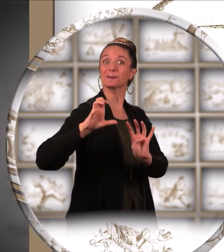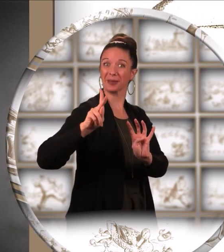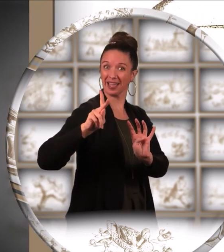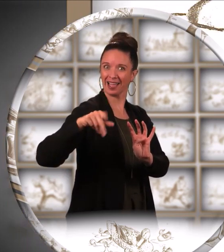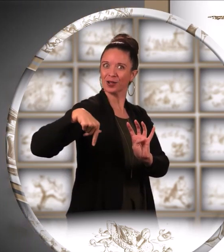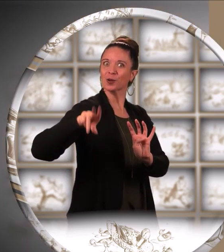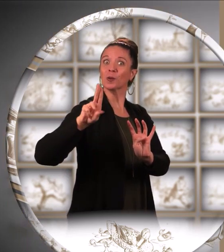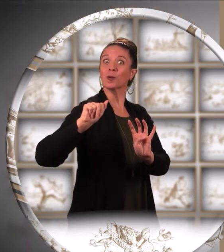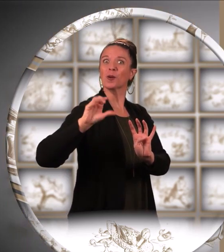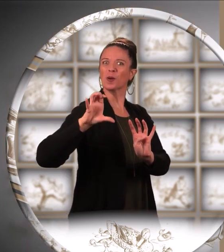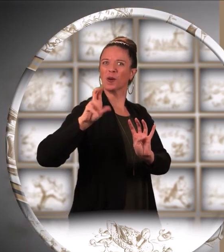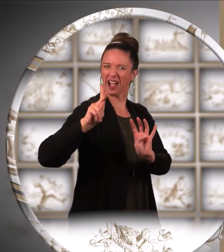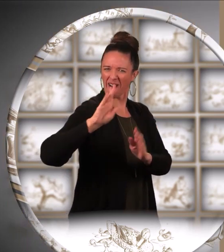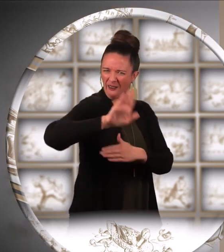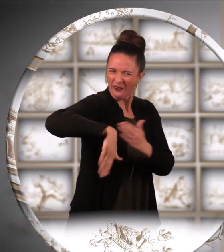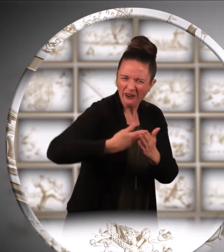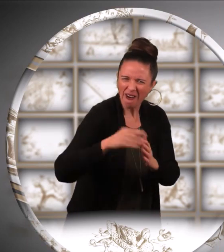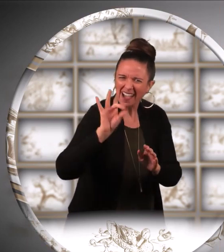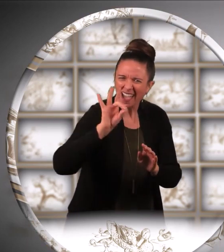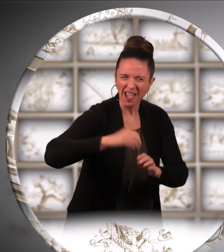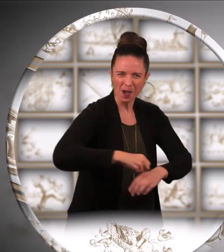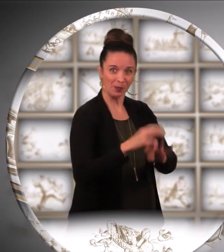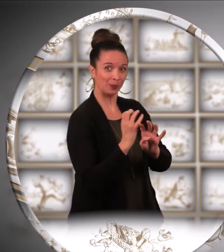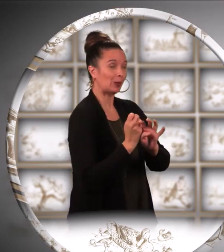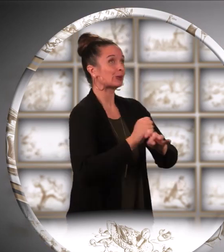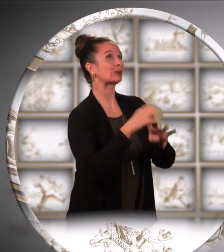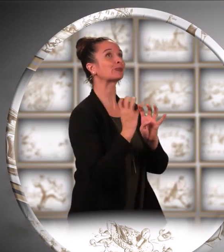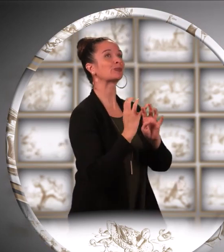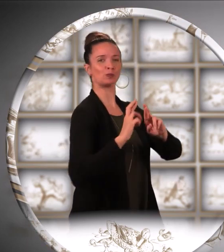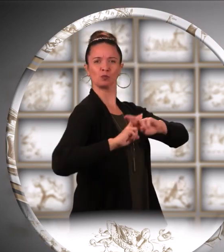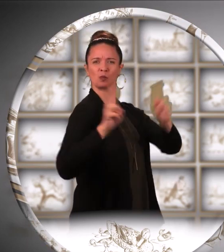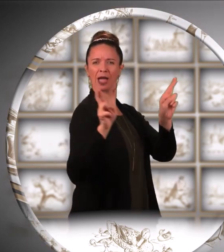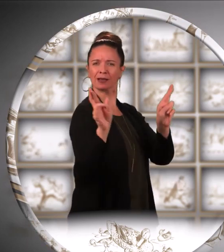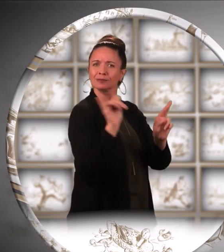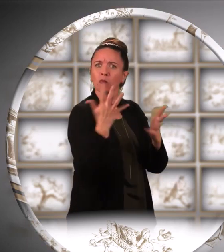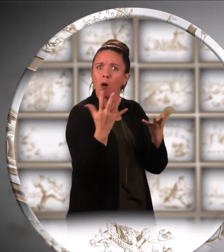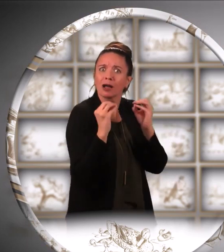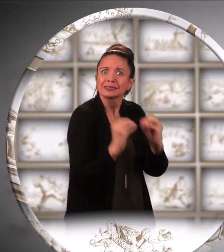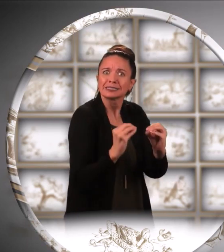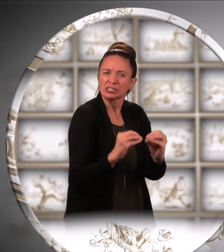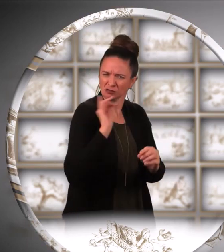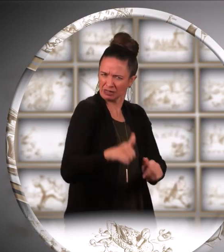Quack fell into line, just as they had been taught.